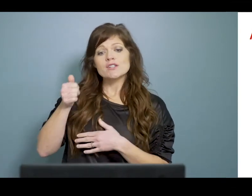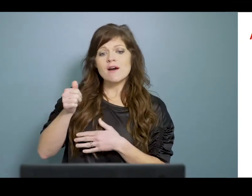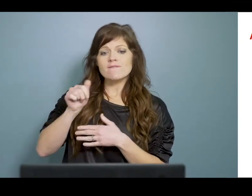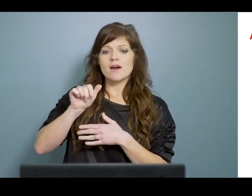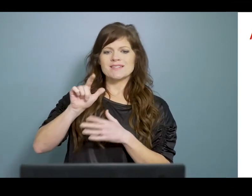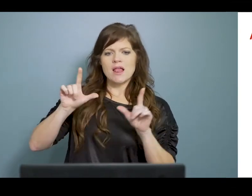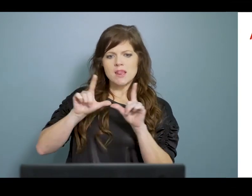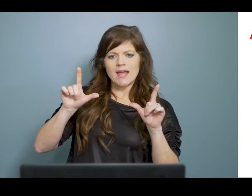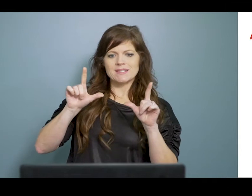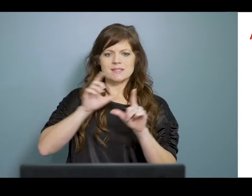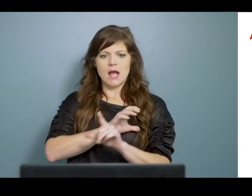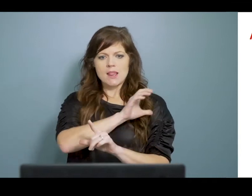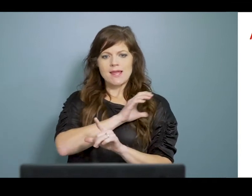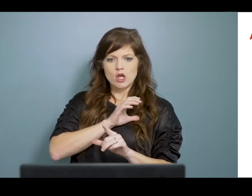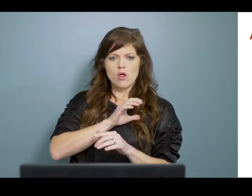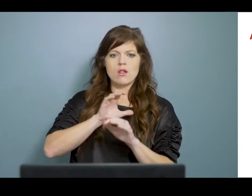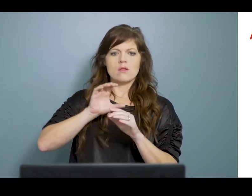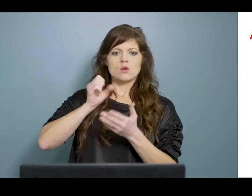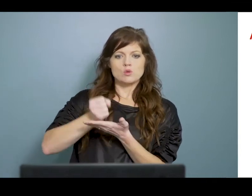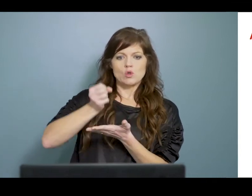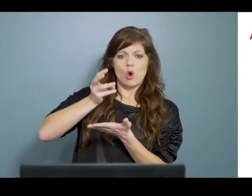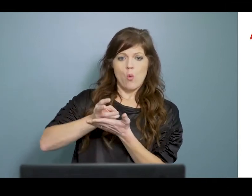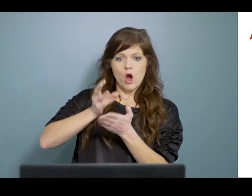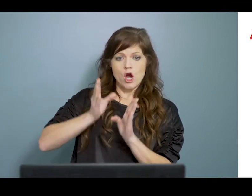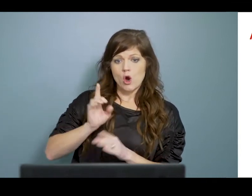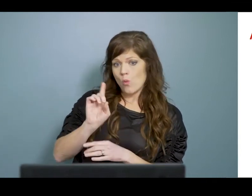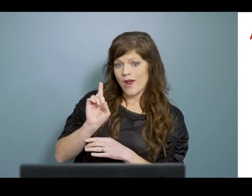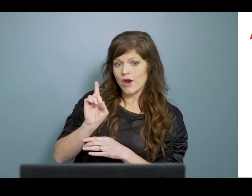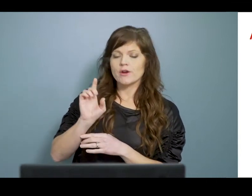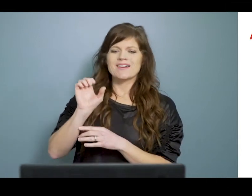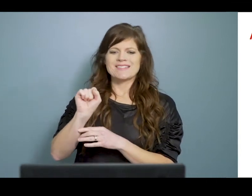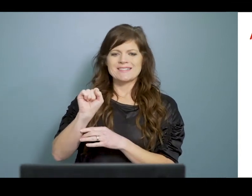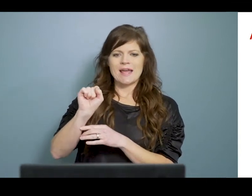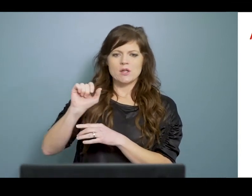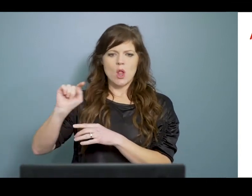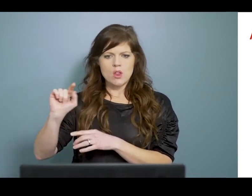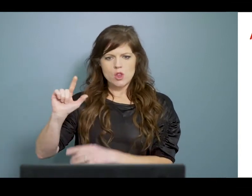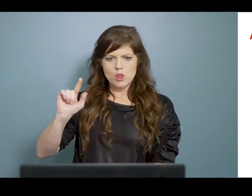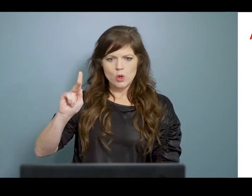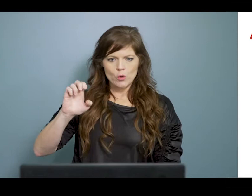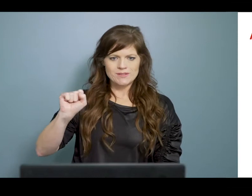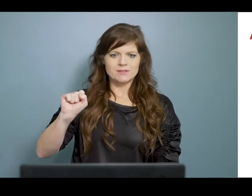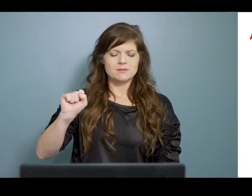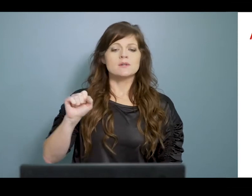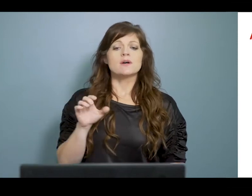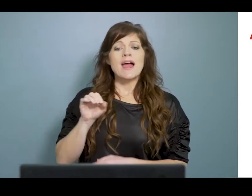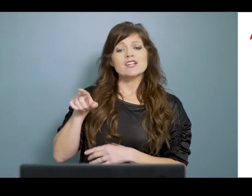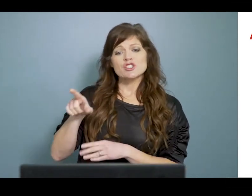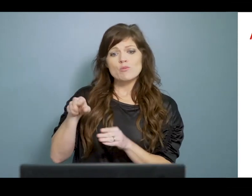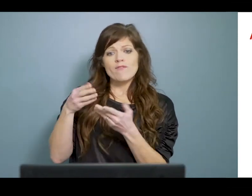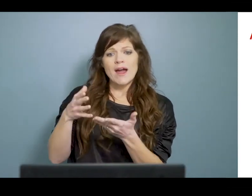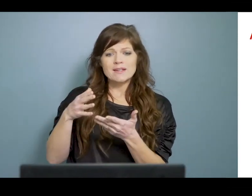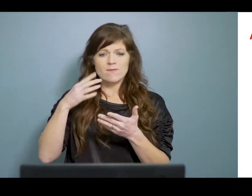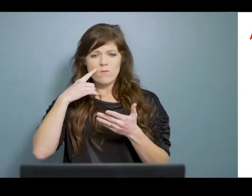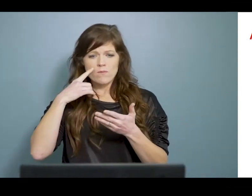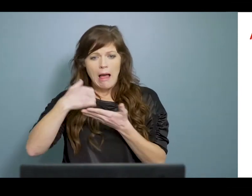clinical social worker at St. Luke's and primarily provides short-term treatments of anxiety, mood